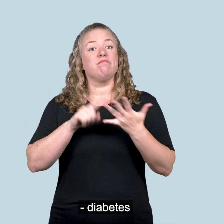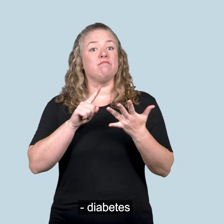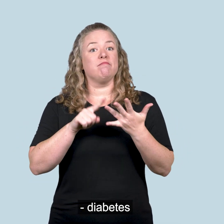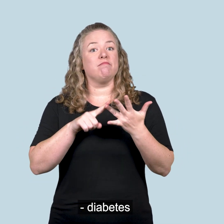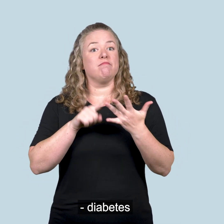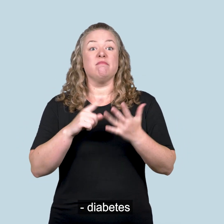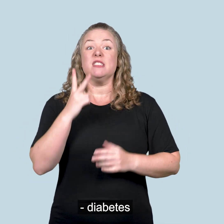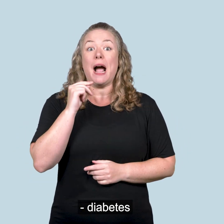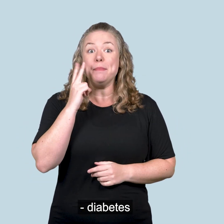diabetes,